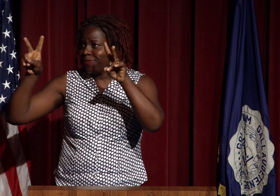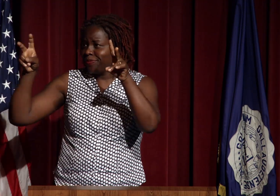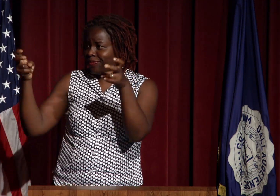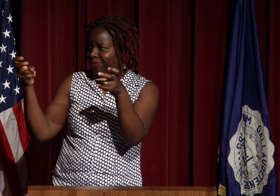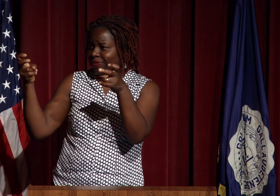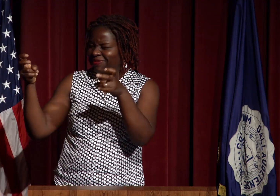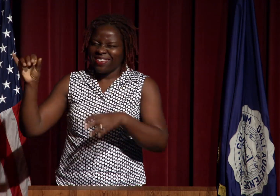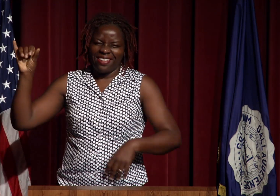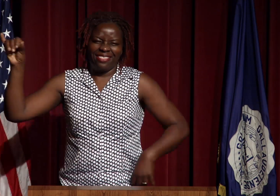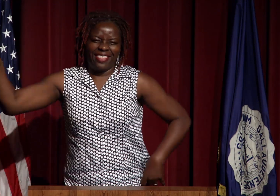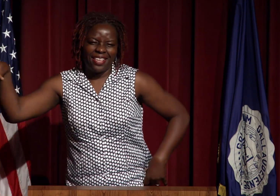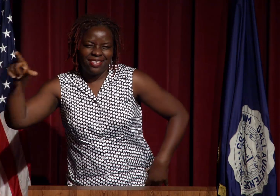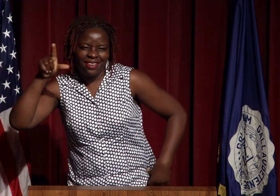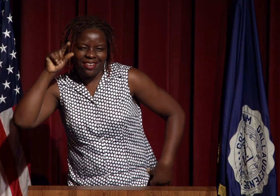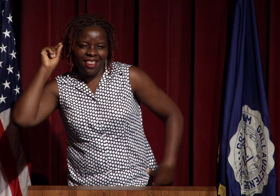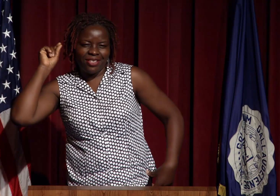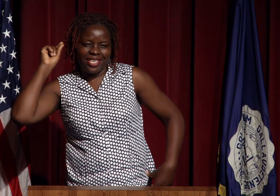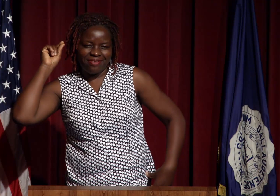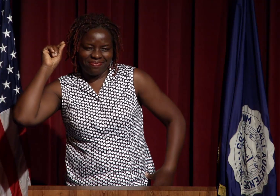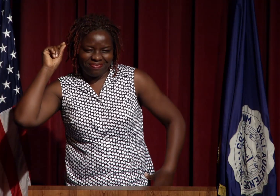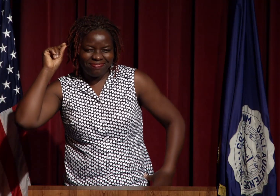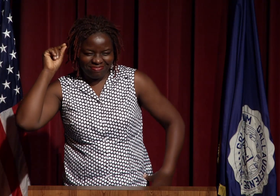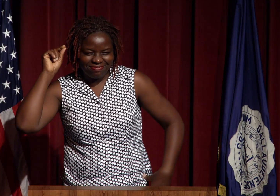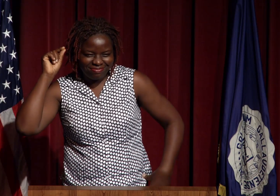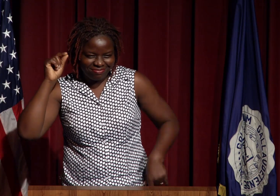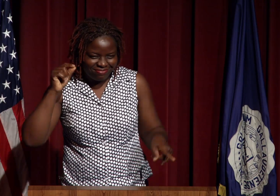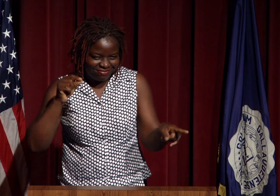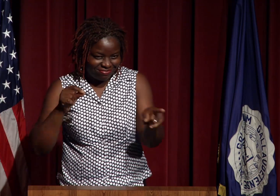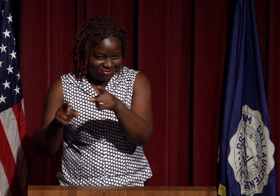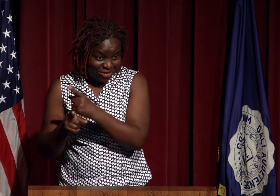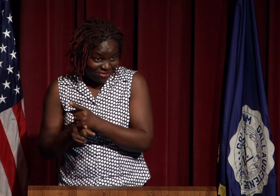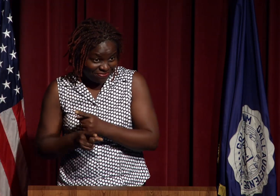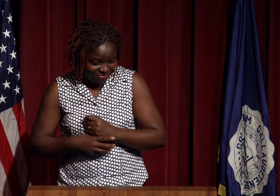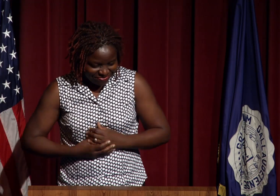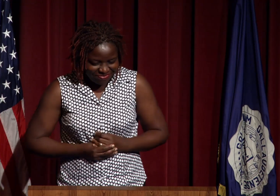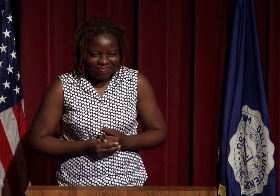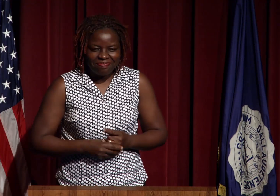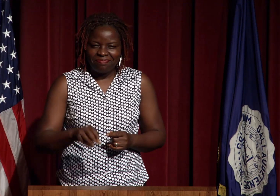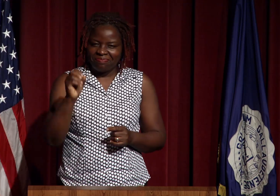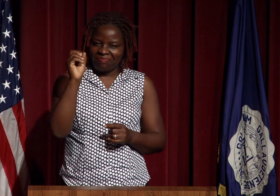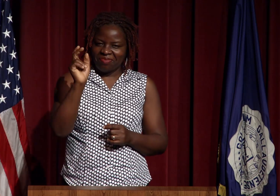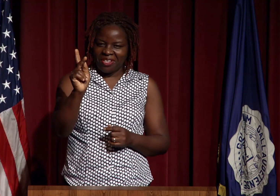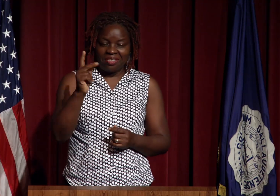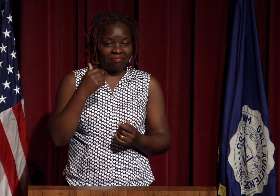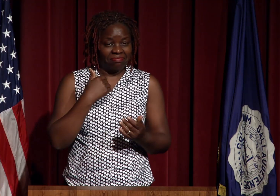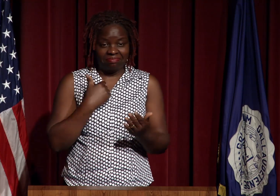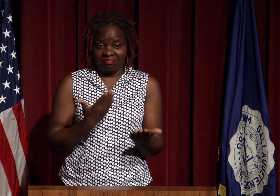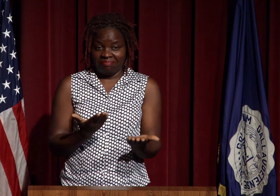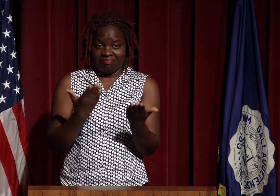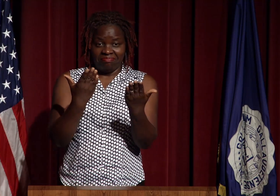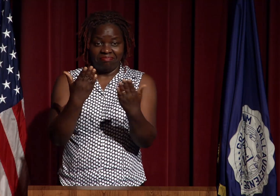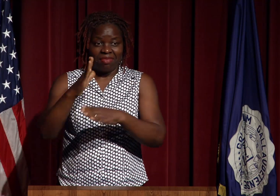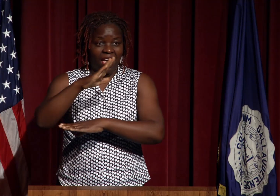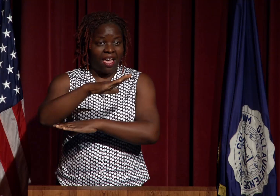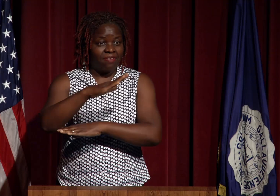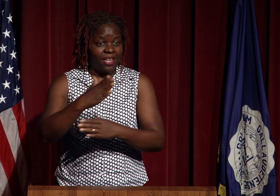heard another statement quite often, and that's that one of, well, that's Gallaudet, right? I would like